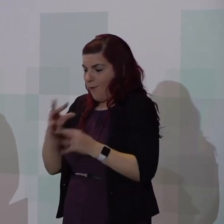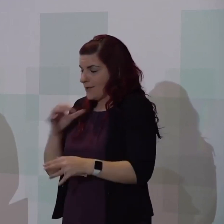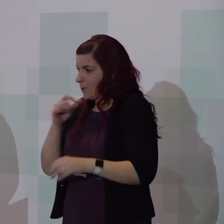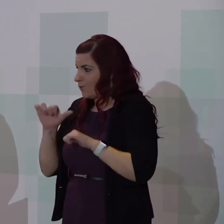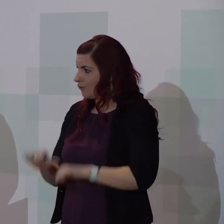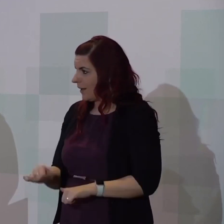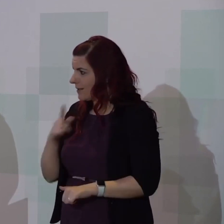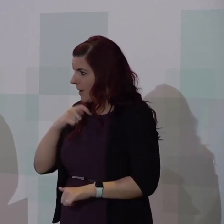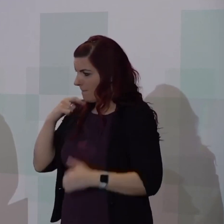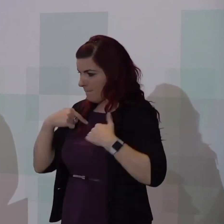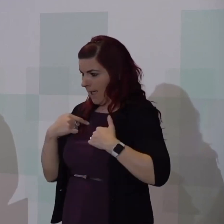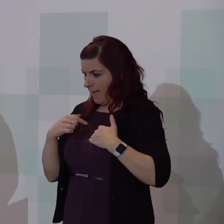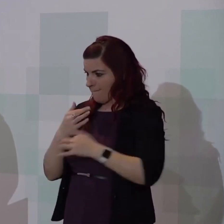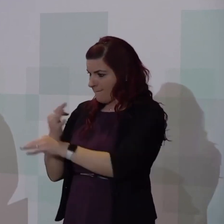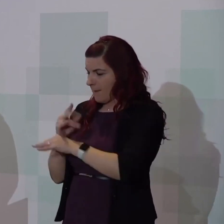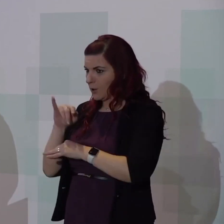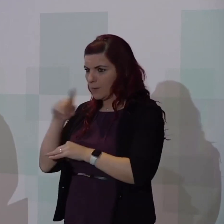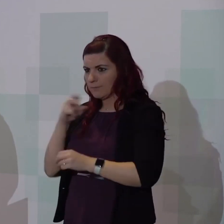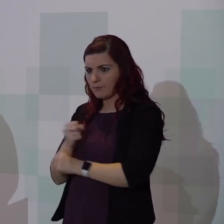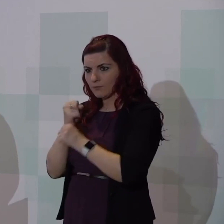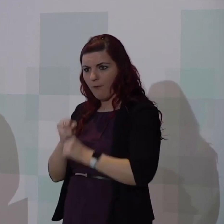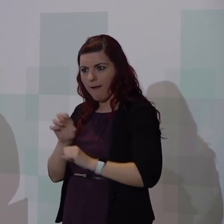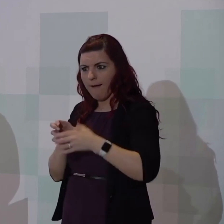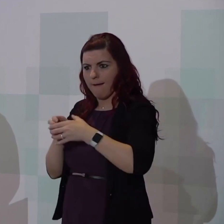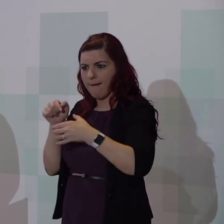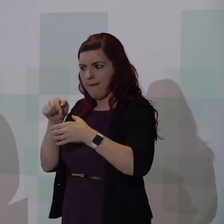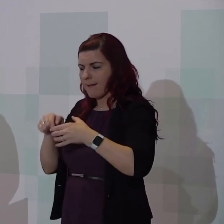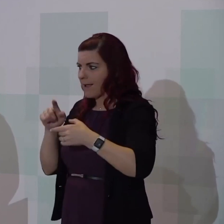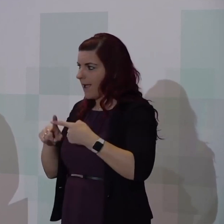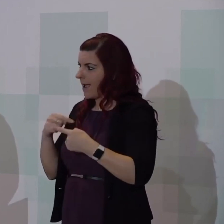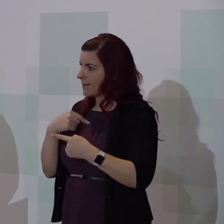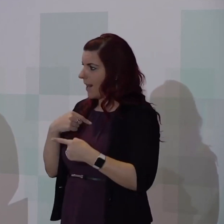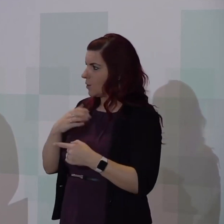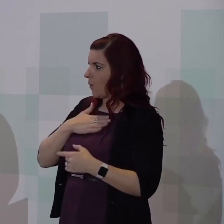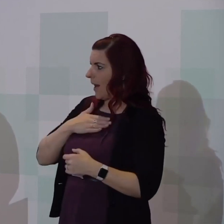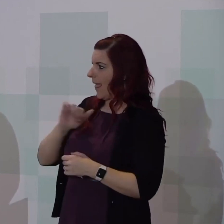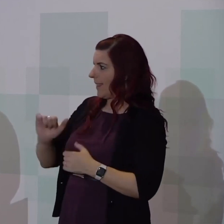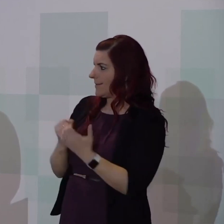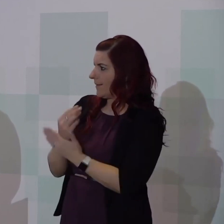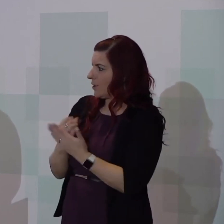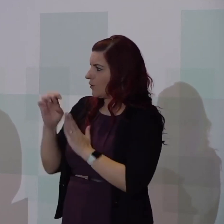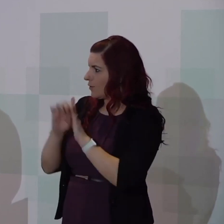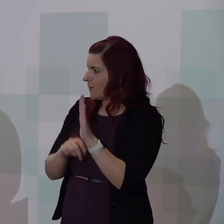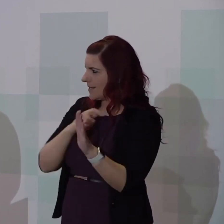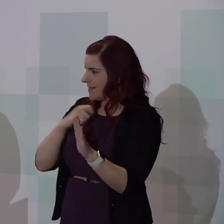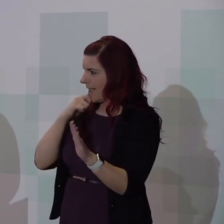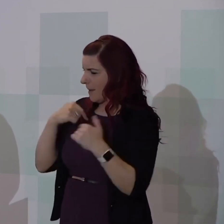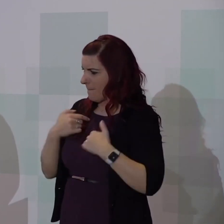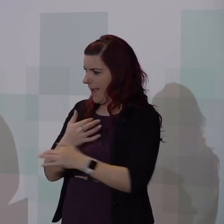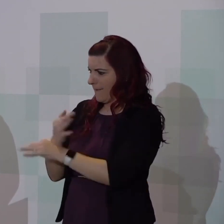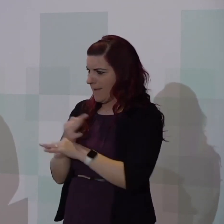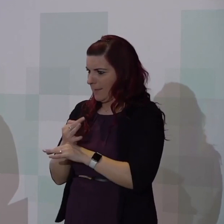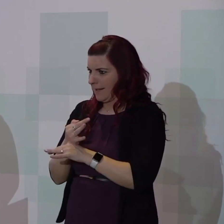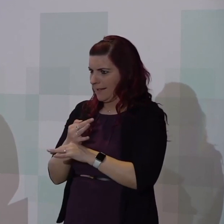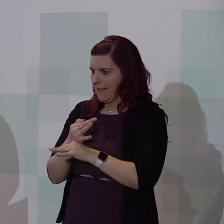my family unit is very strong, and I'm disappointed, as stated in the definition of the Constitution, that my family is abnormal